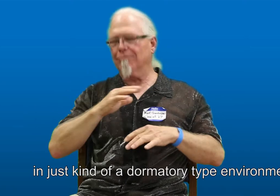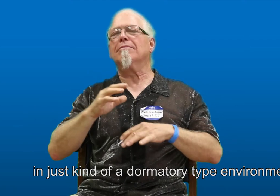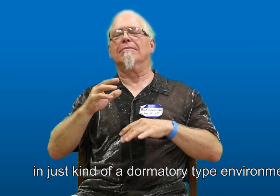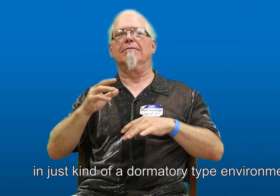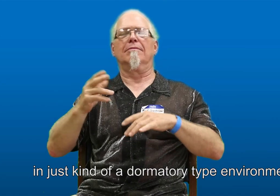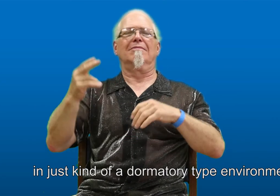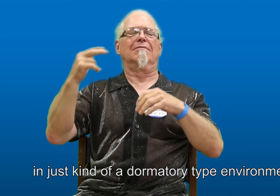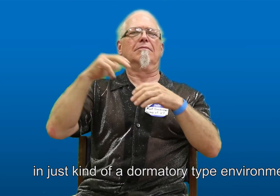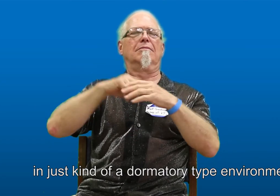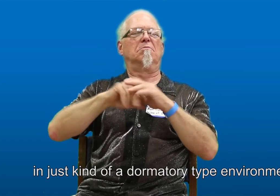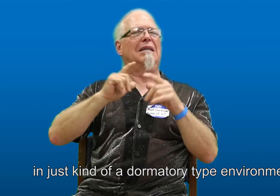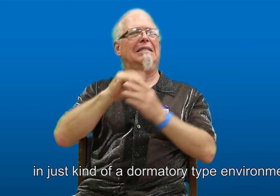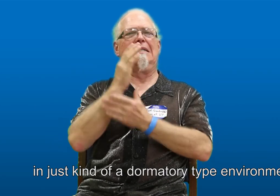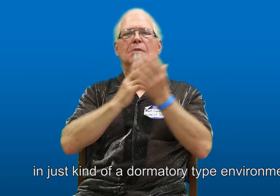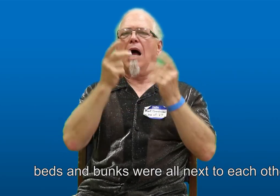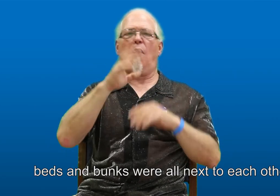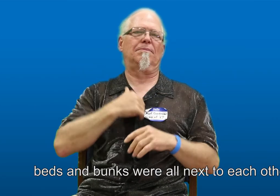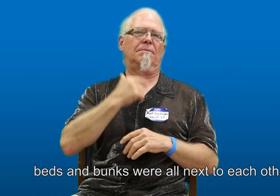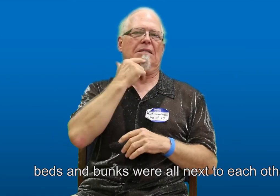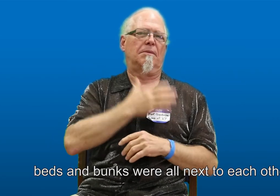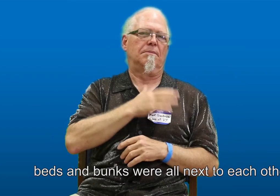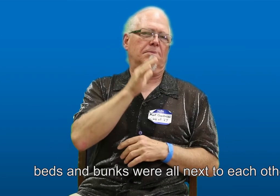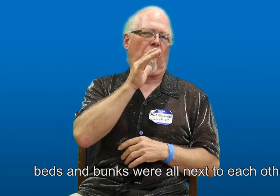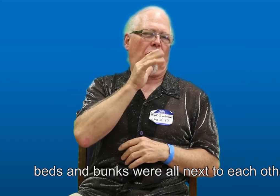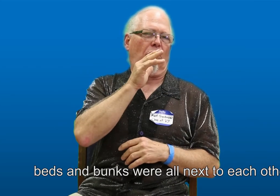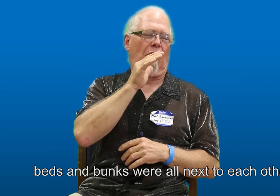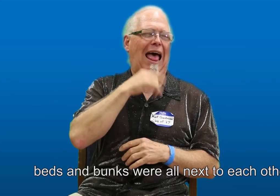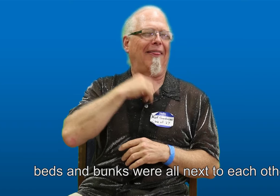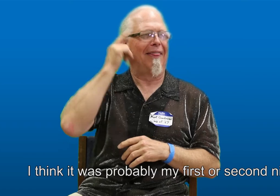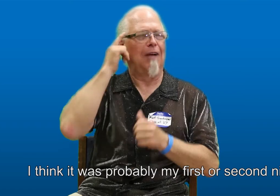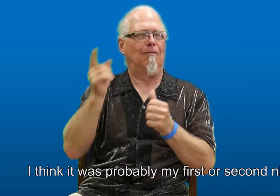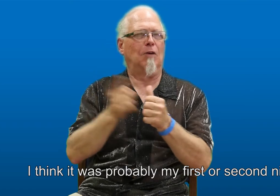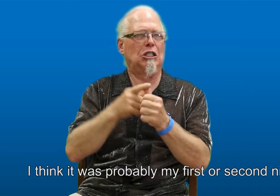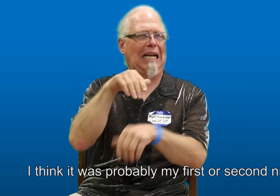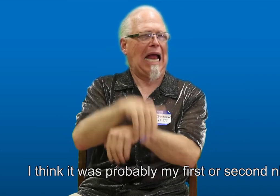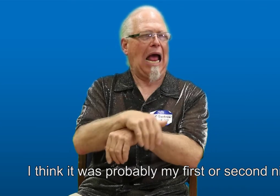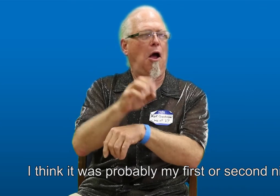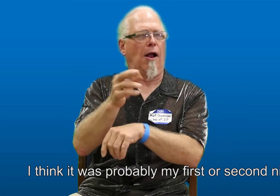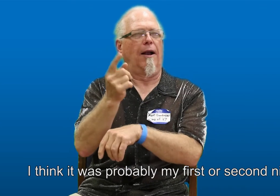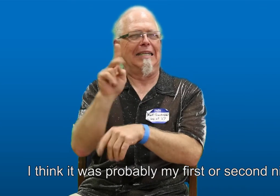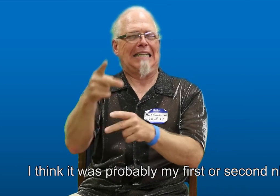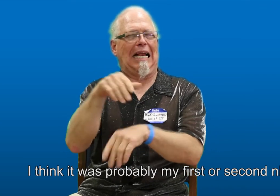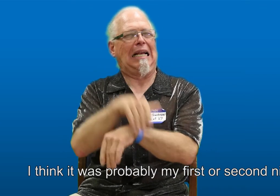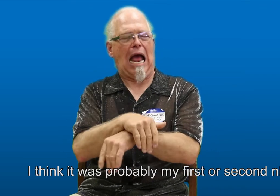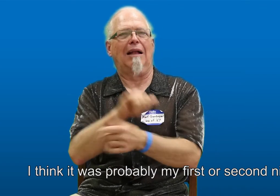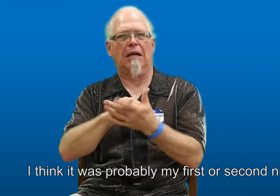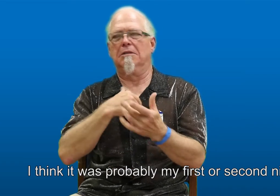type environment. Beds and bunks were all next to each other. And I think it was probably my first or